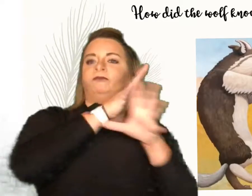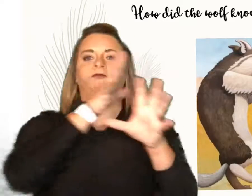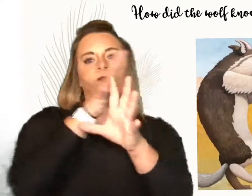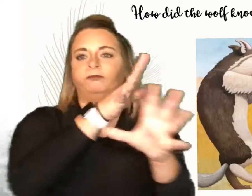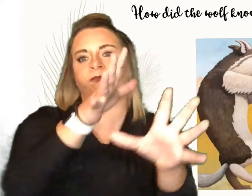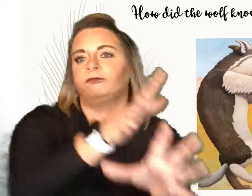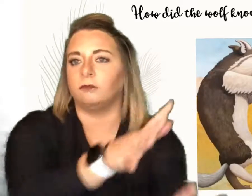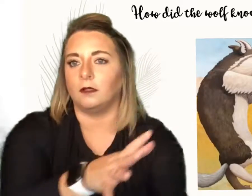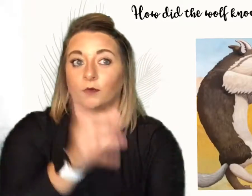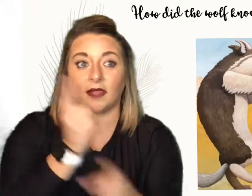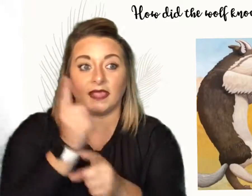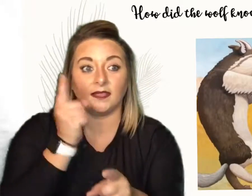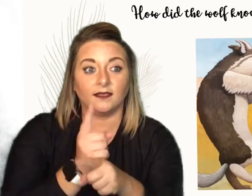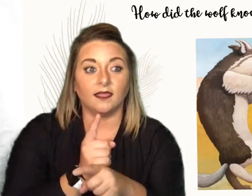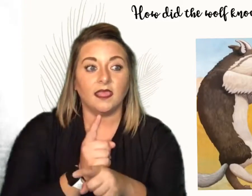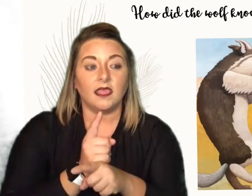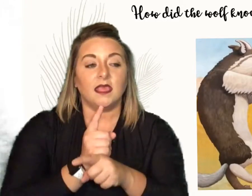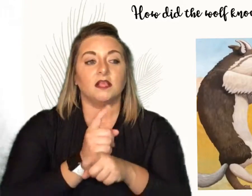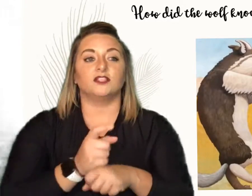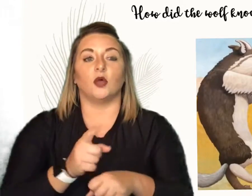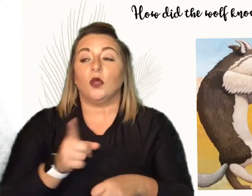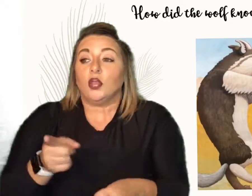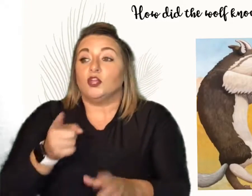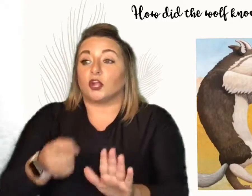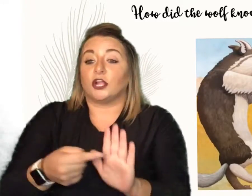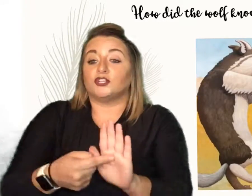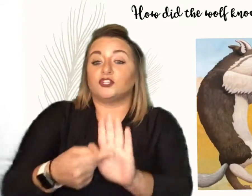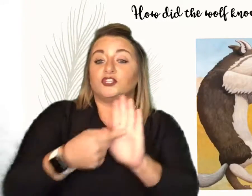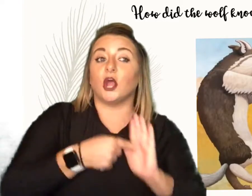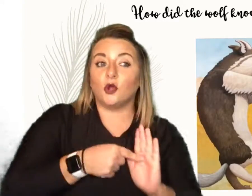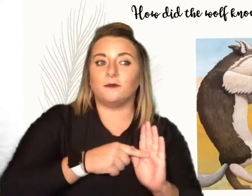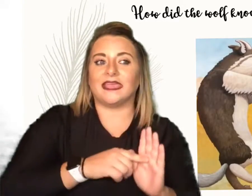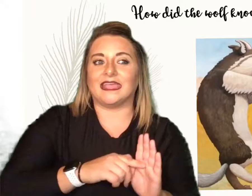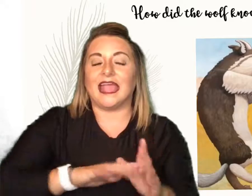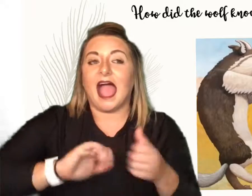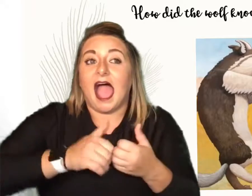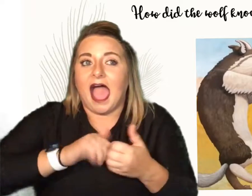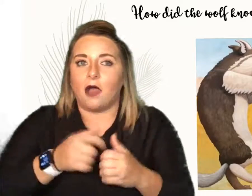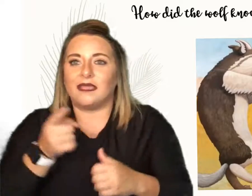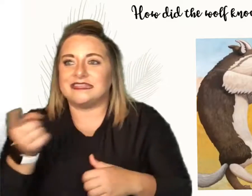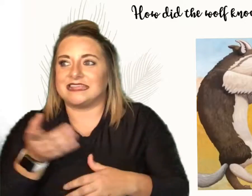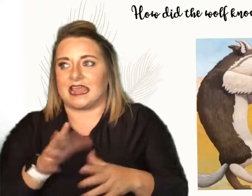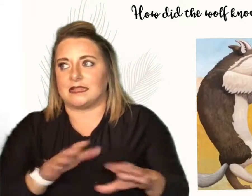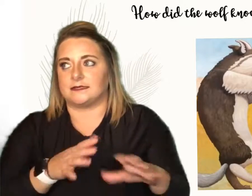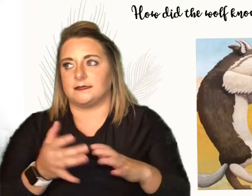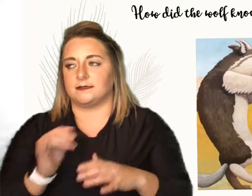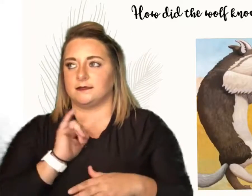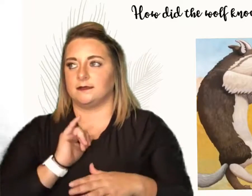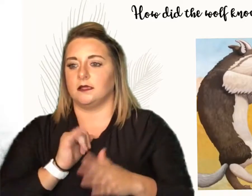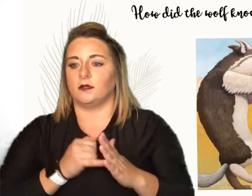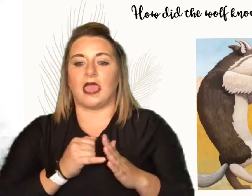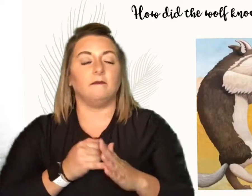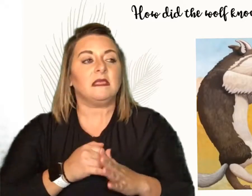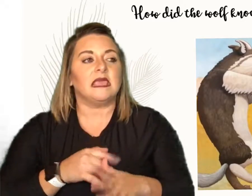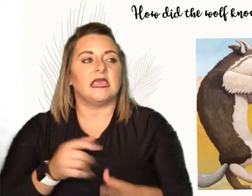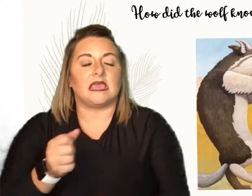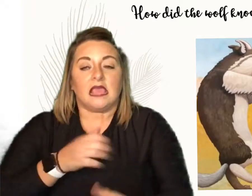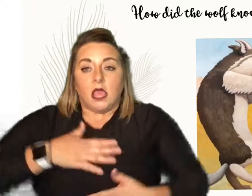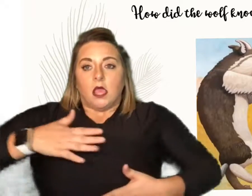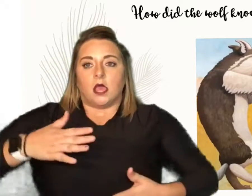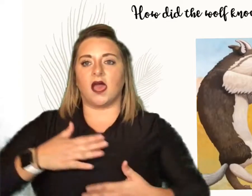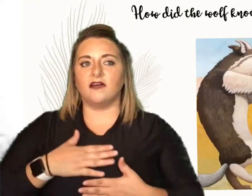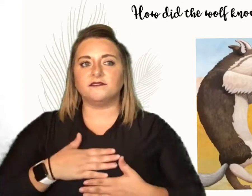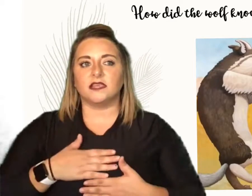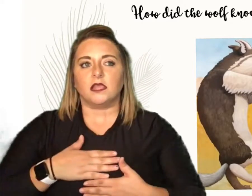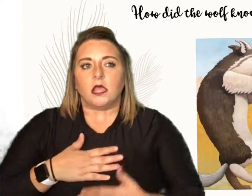he, right? So you're gonna show me how he did it. Okay?